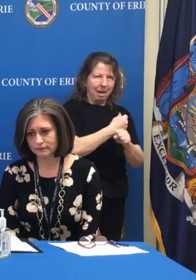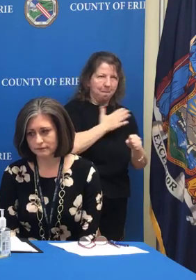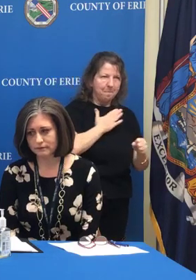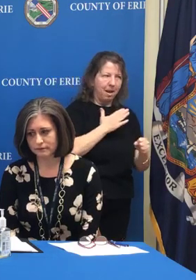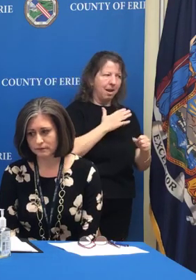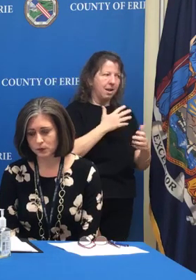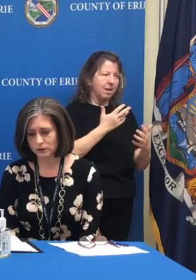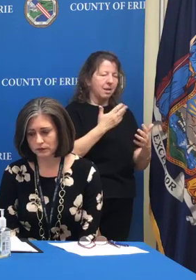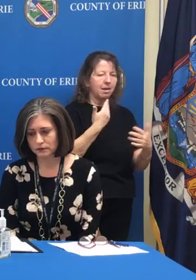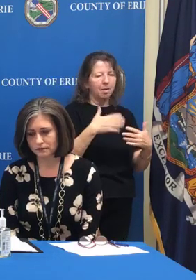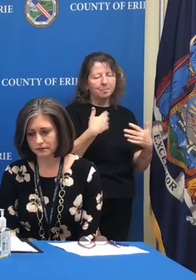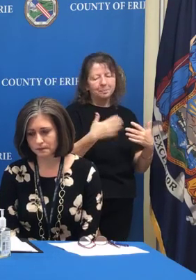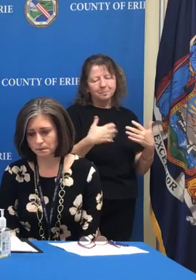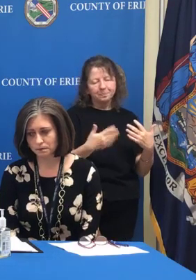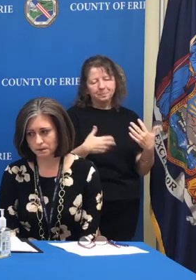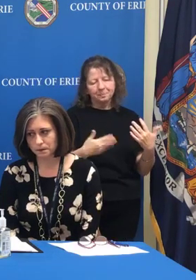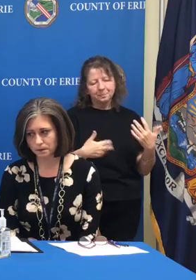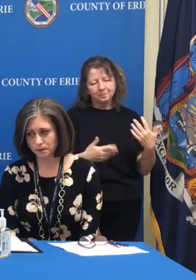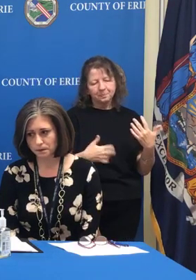group like